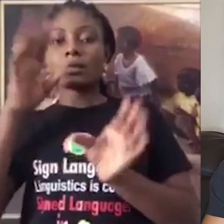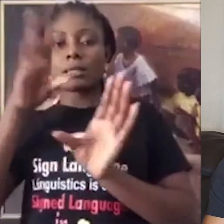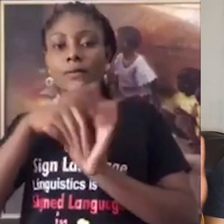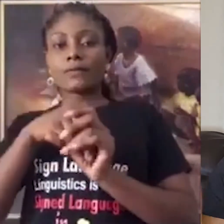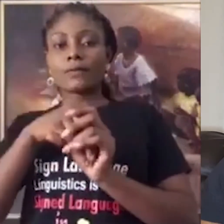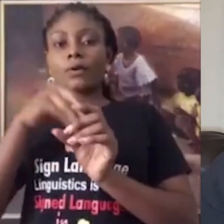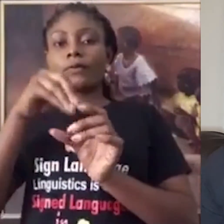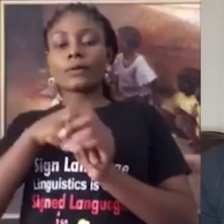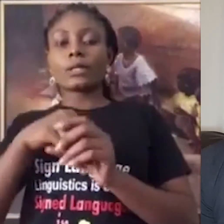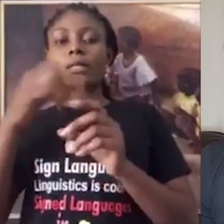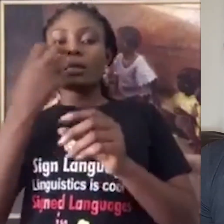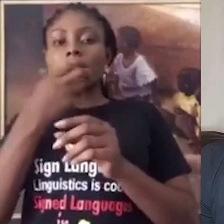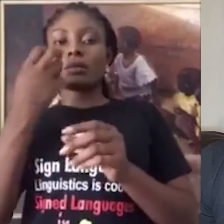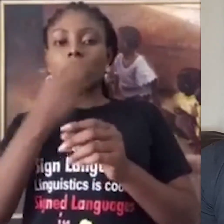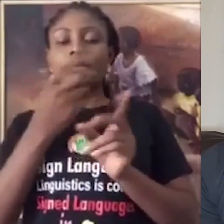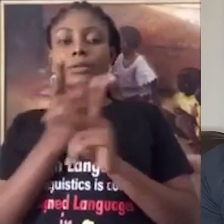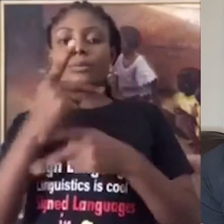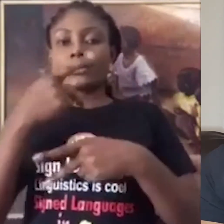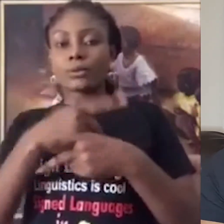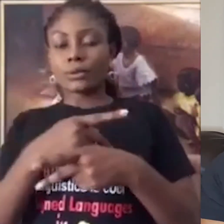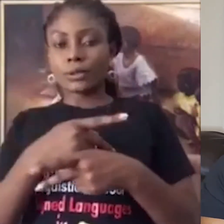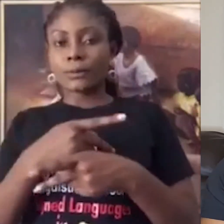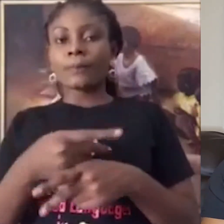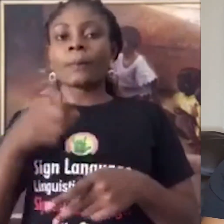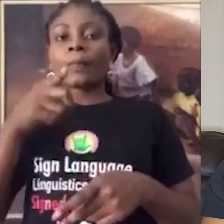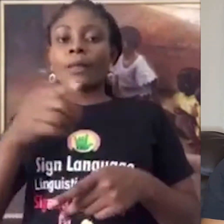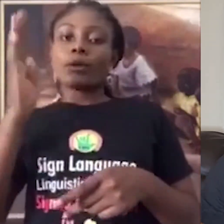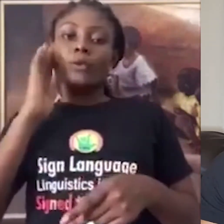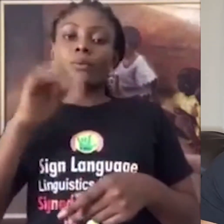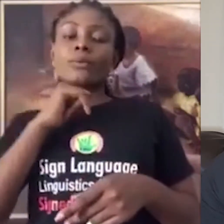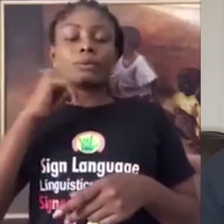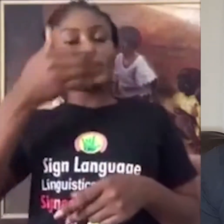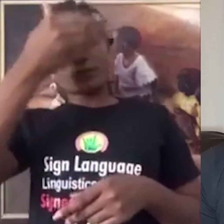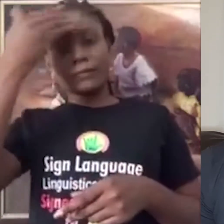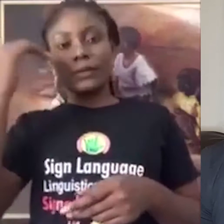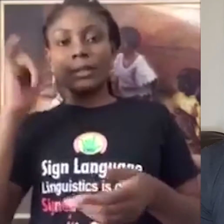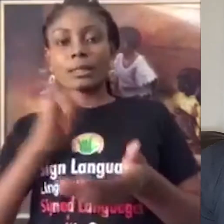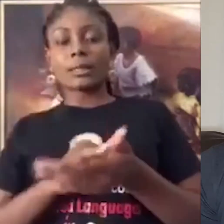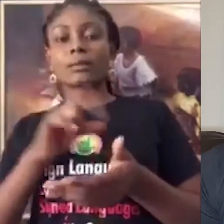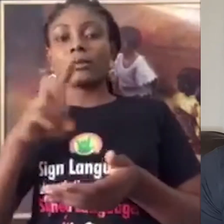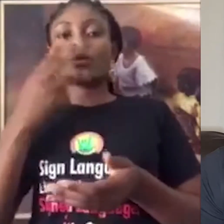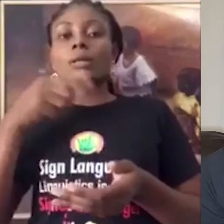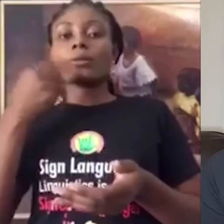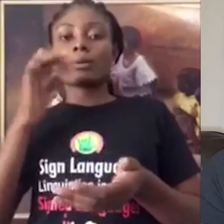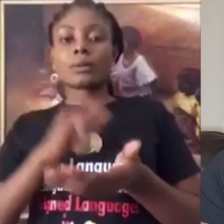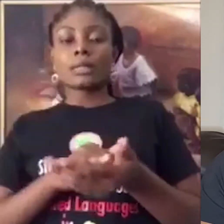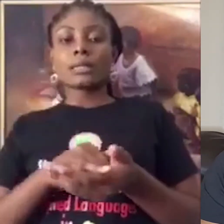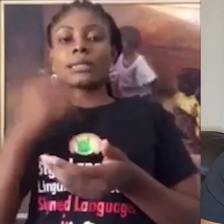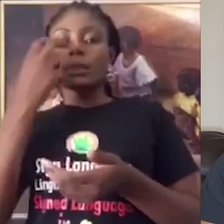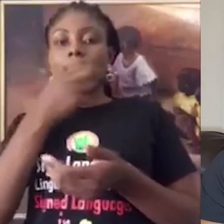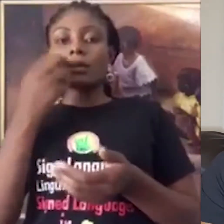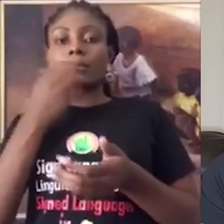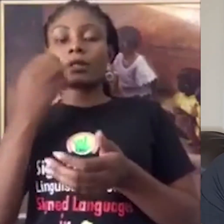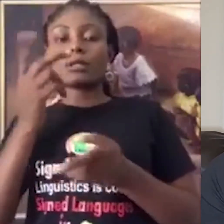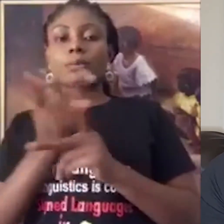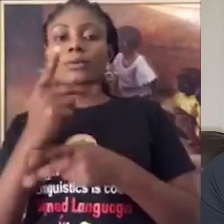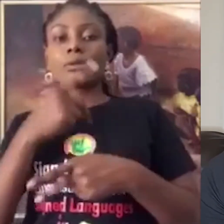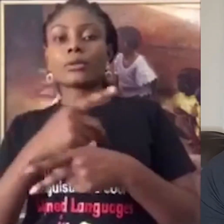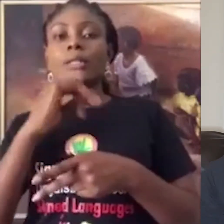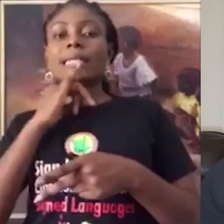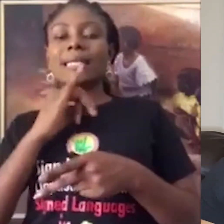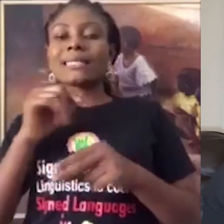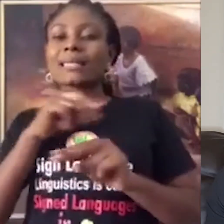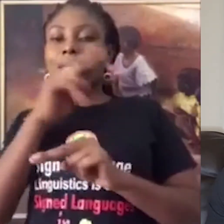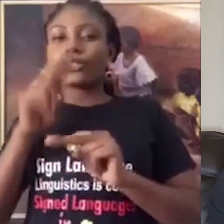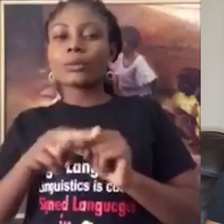are involved in speech production. And you will not forget that you were told that speech production